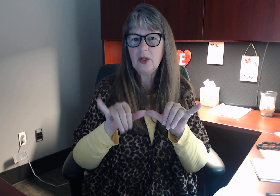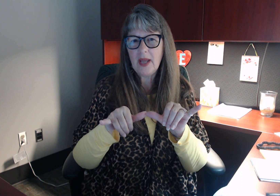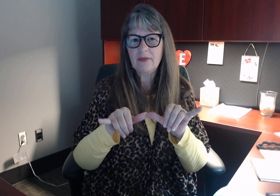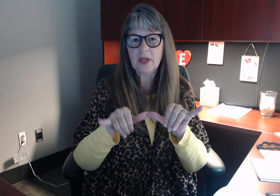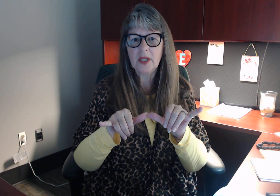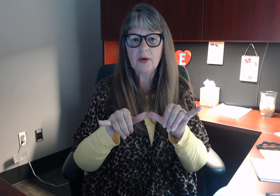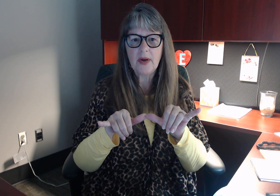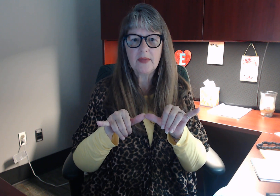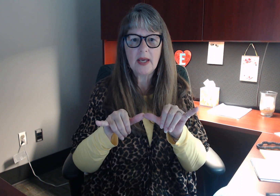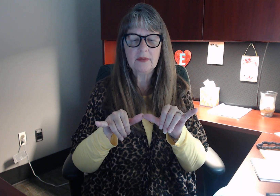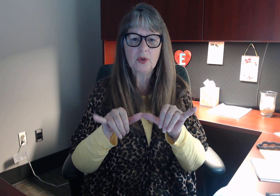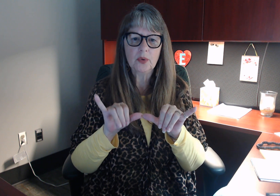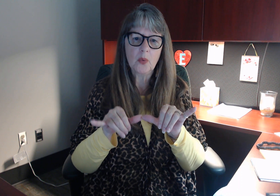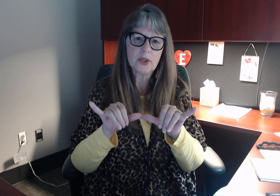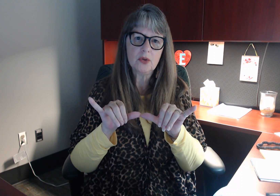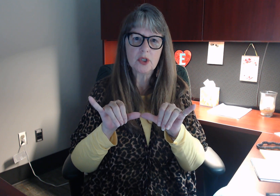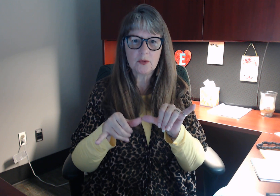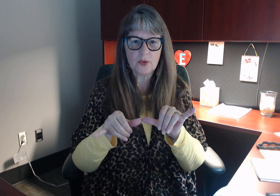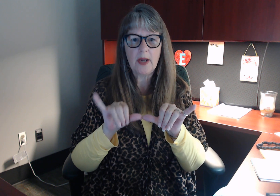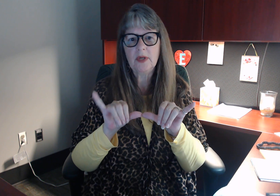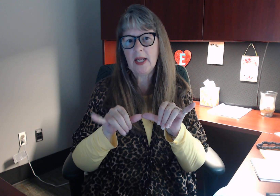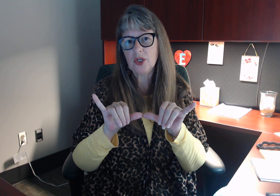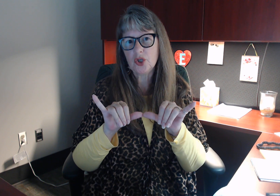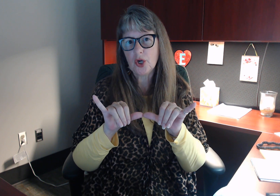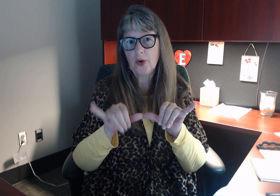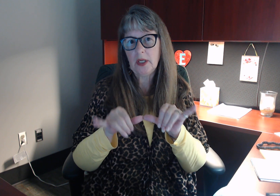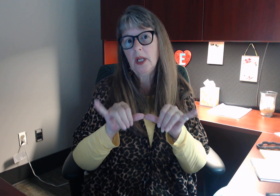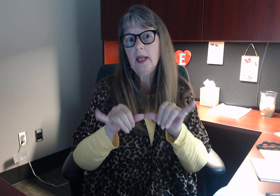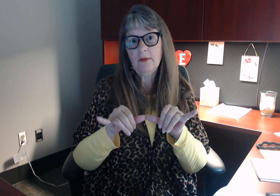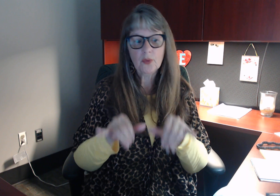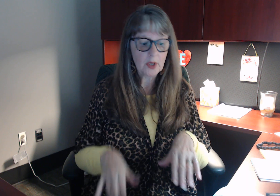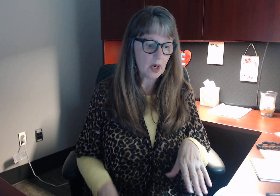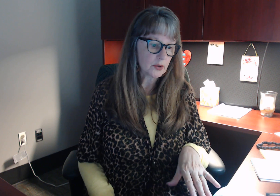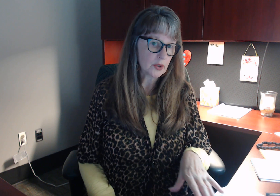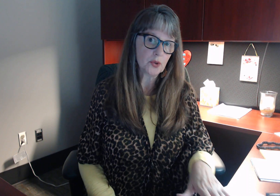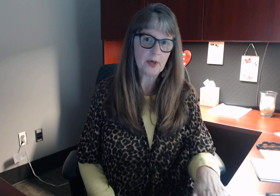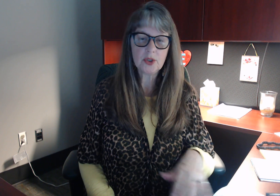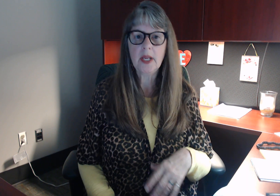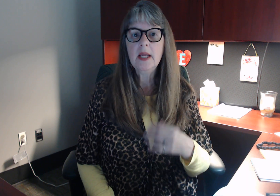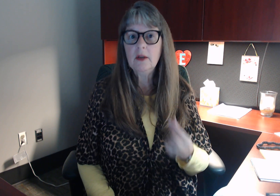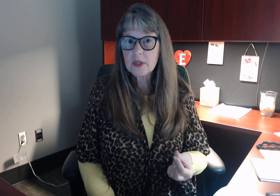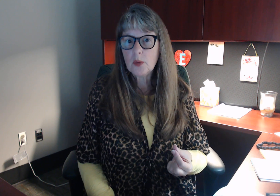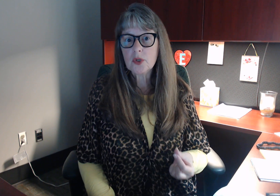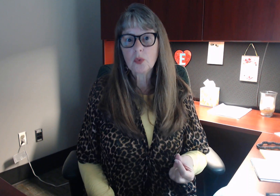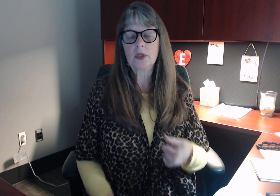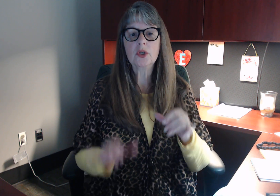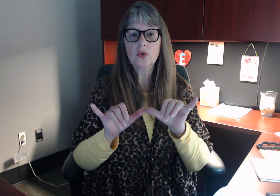have to clarify that if you were going to use this for drafting and engineering, if you're in a college situation. If it's someone's work